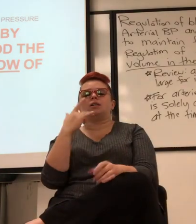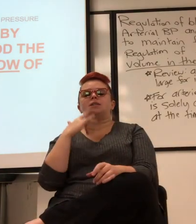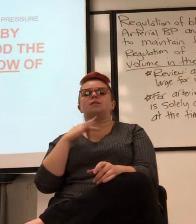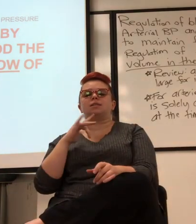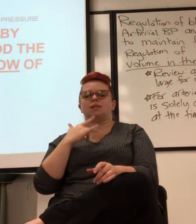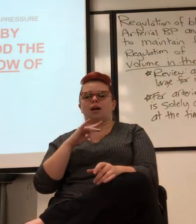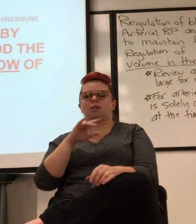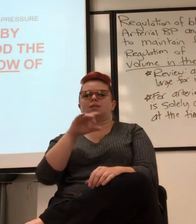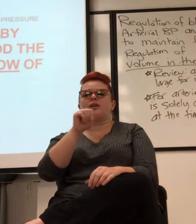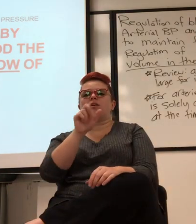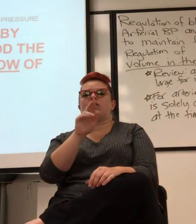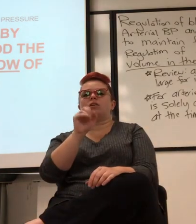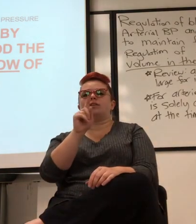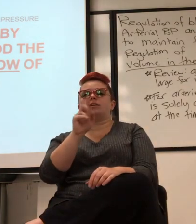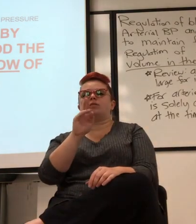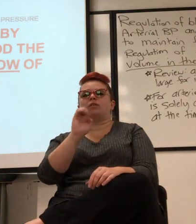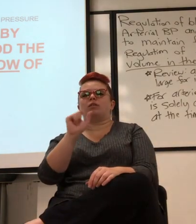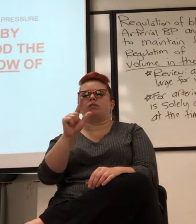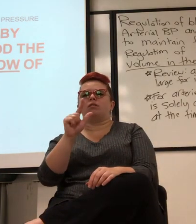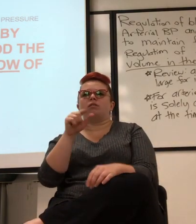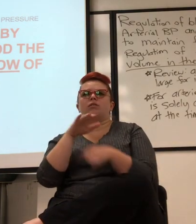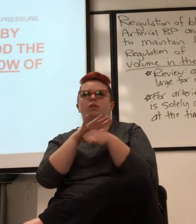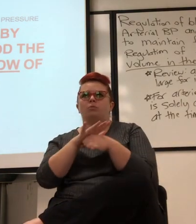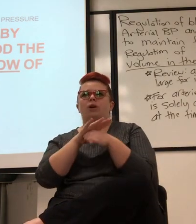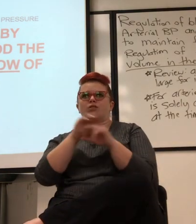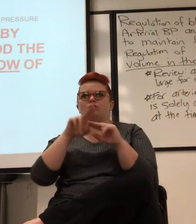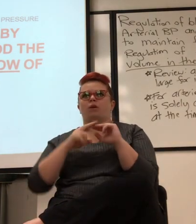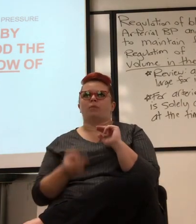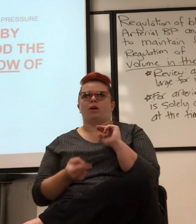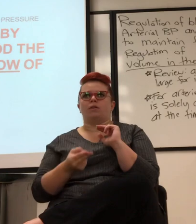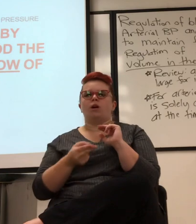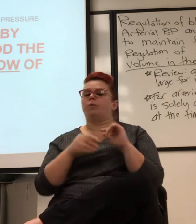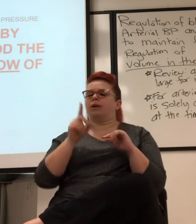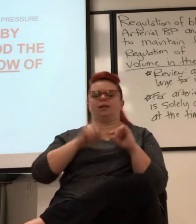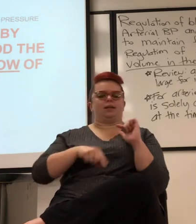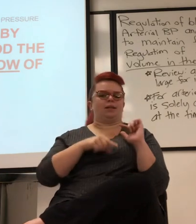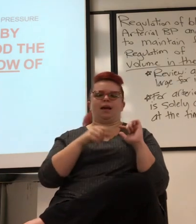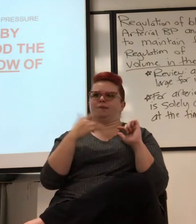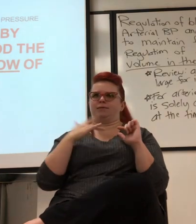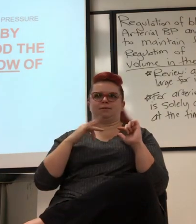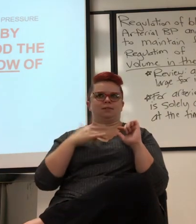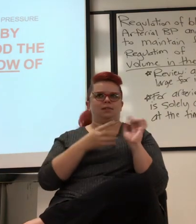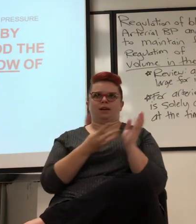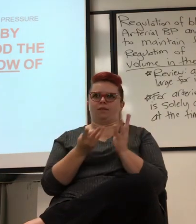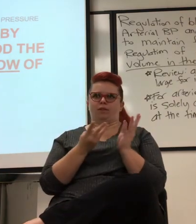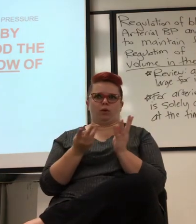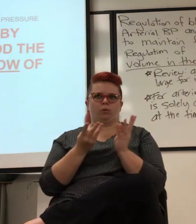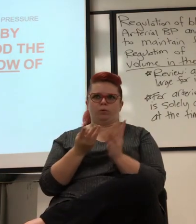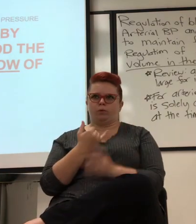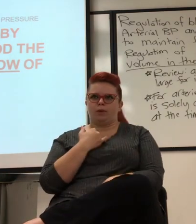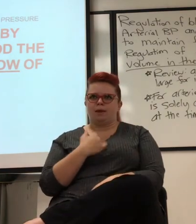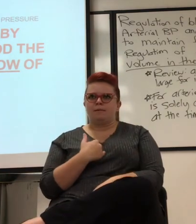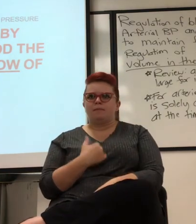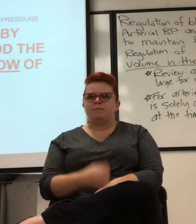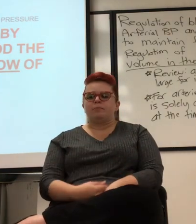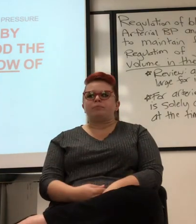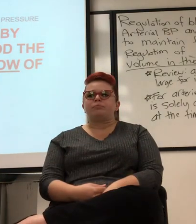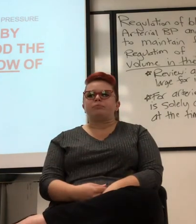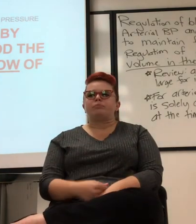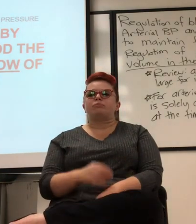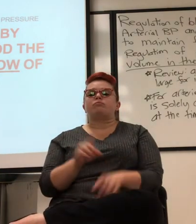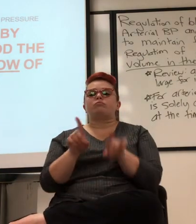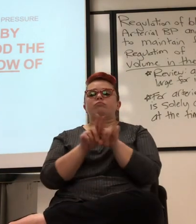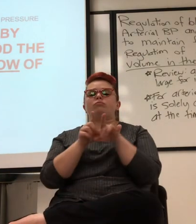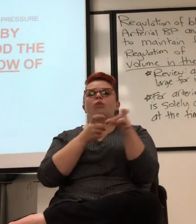you. Body can detect a drop in pressure, but not flow. Right. The second thing here is regulation